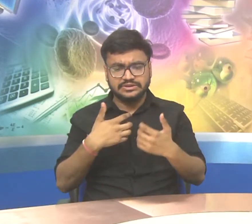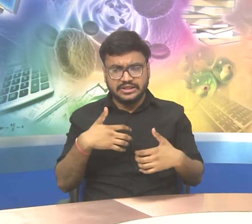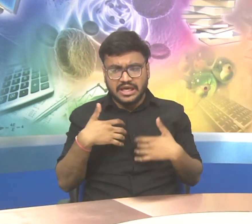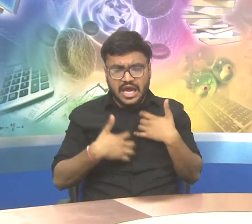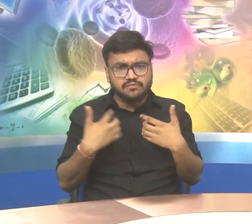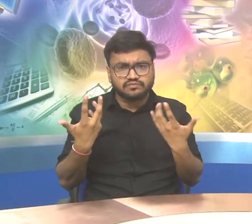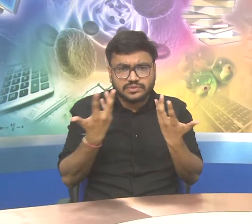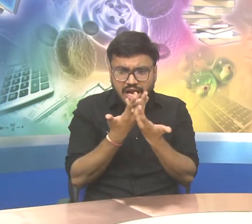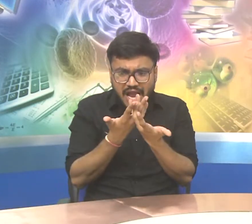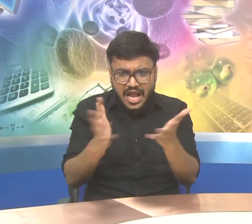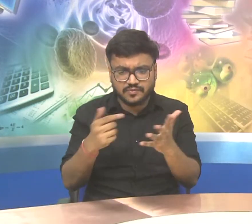It means